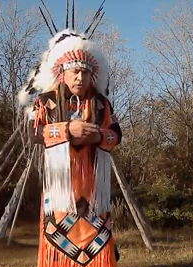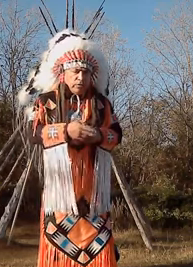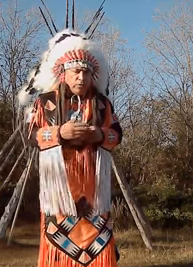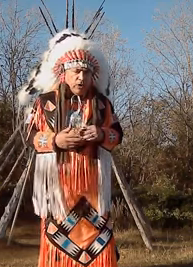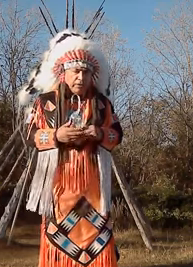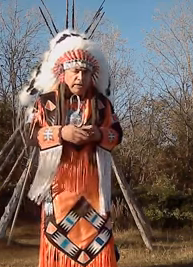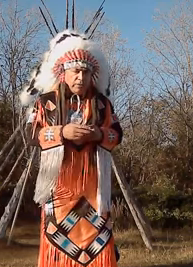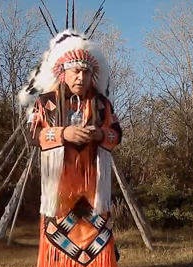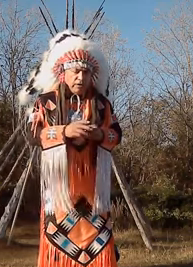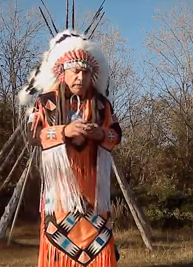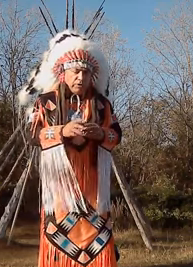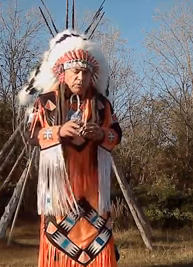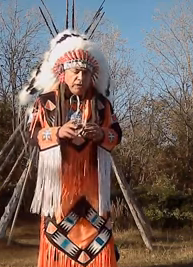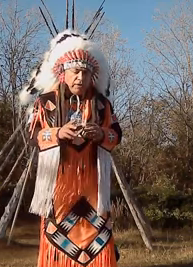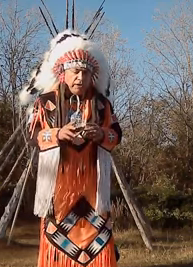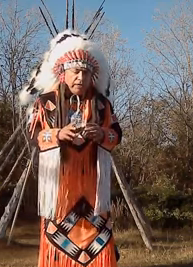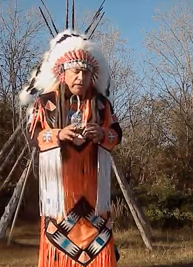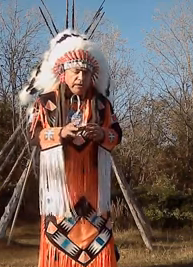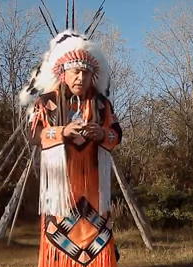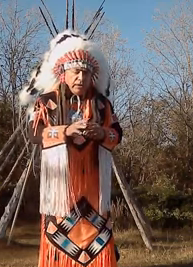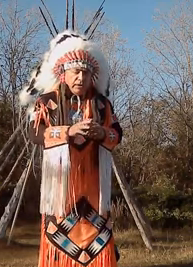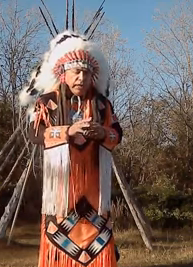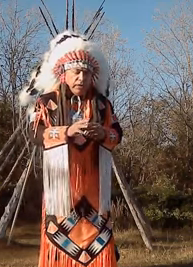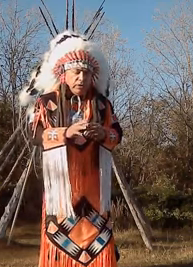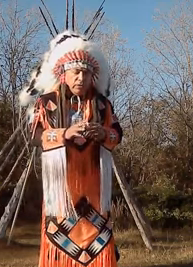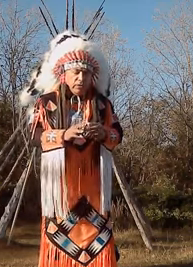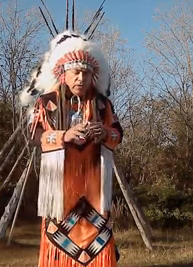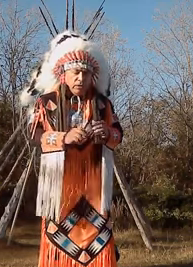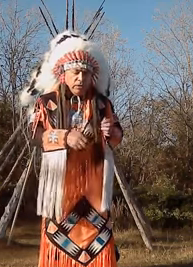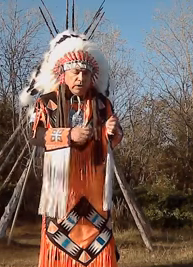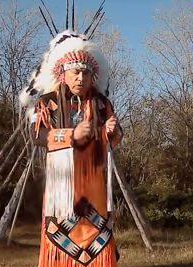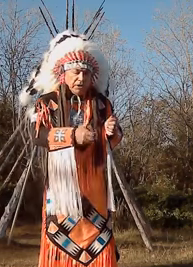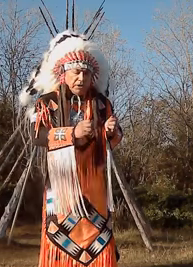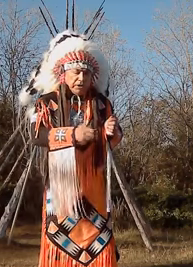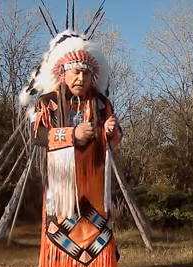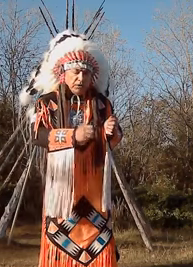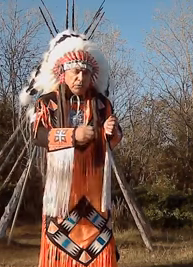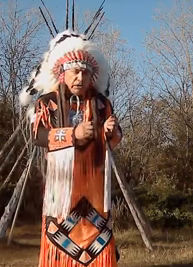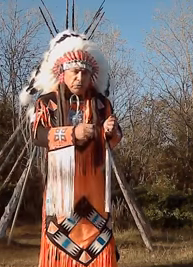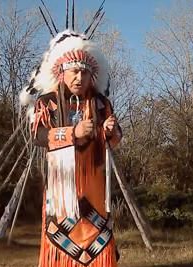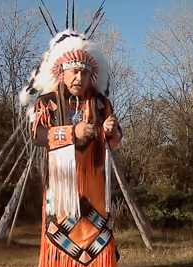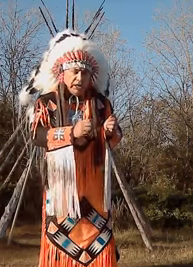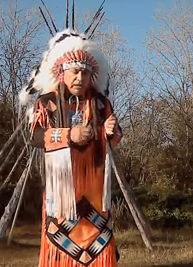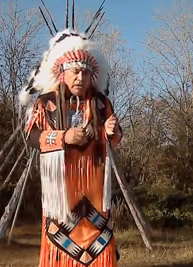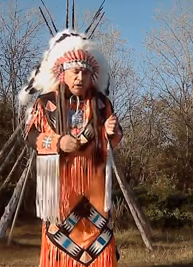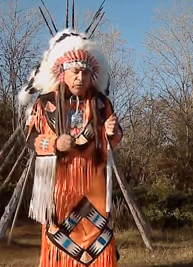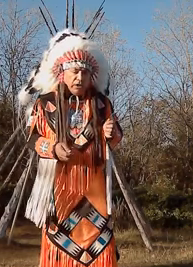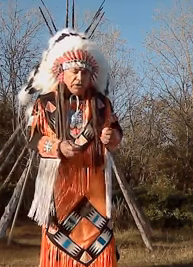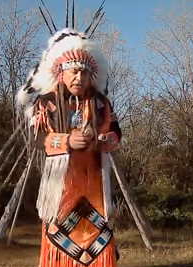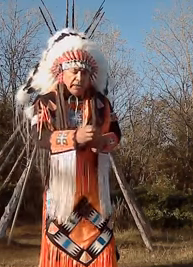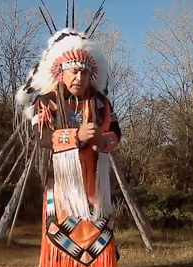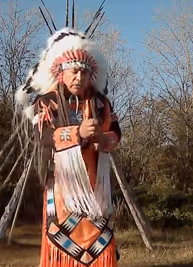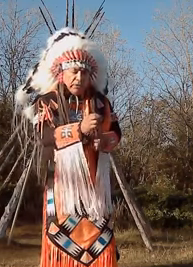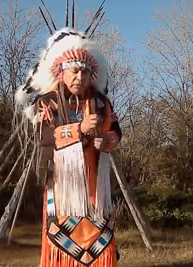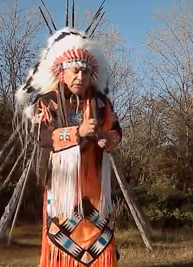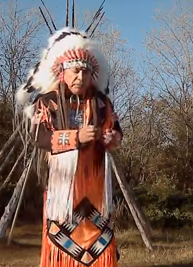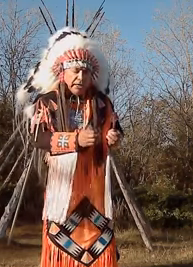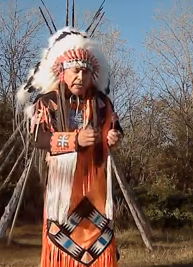watch that because that was one of the things that I'd learned. I watched his hands when he was singing. I watched his hands when he was painting.